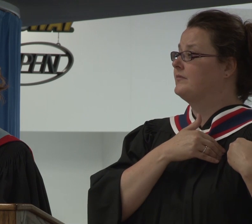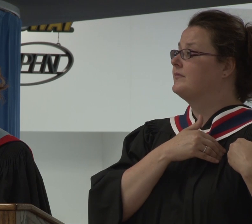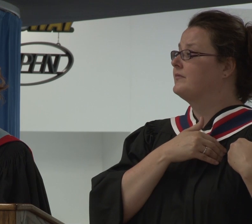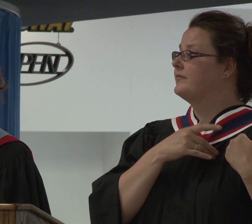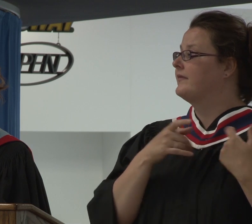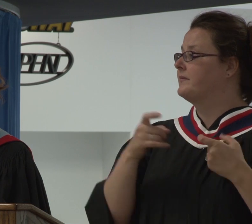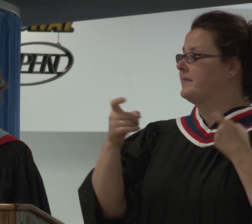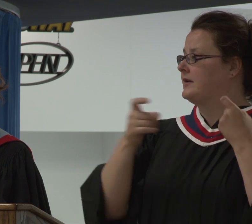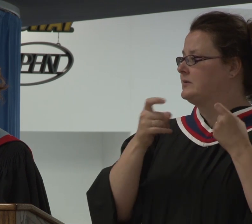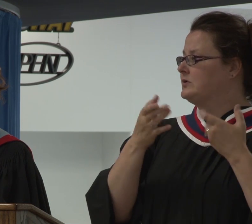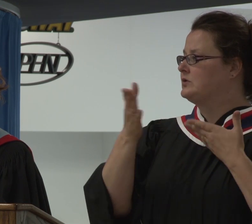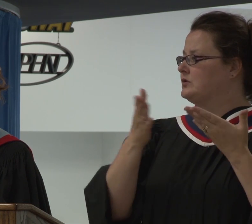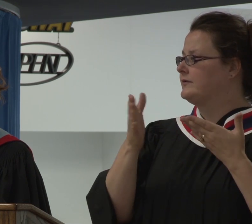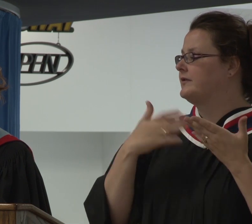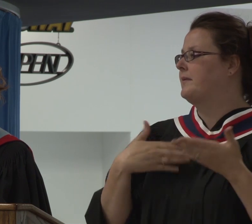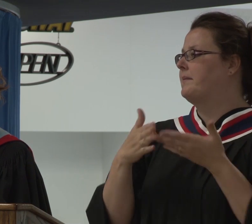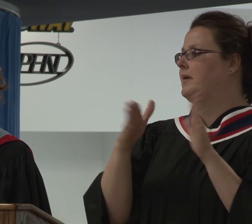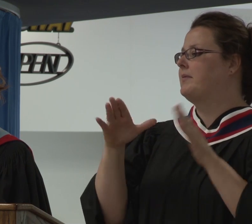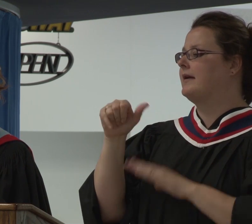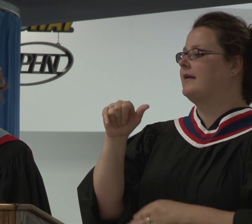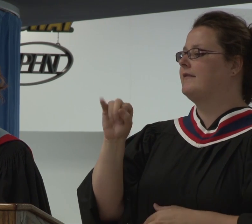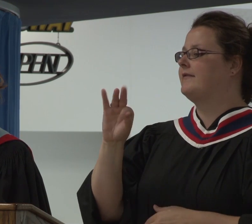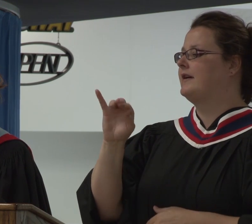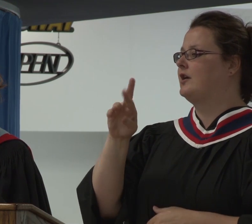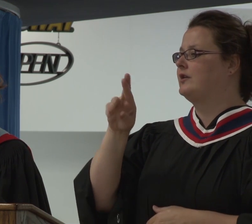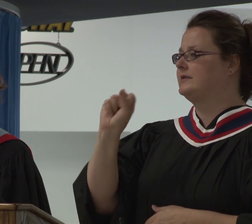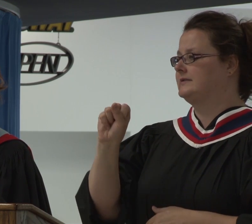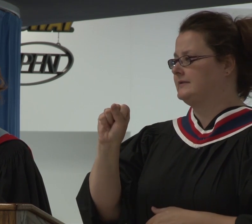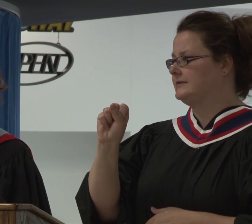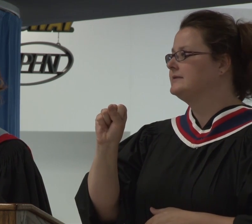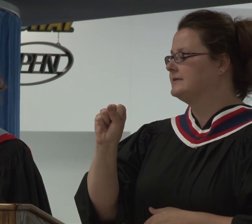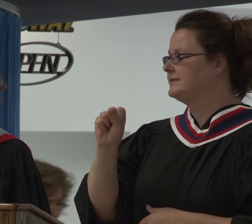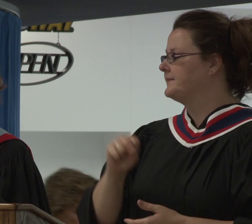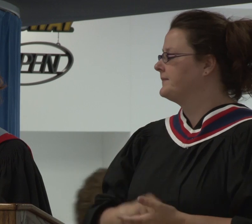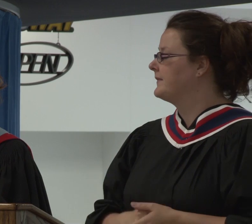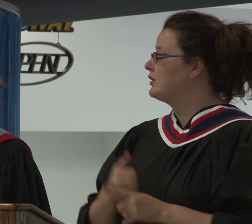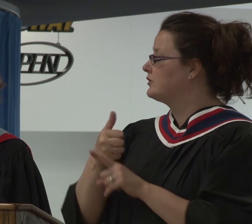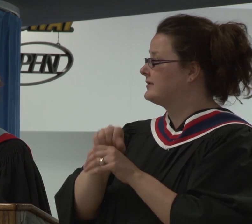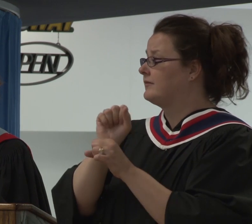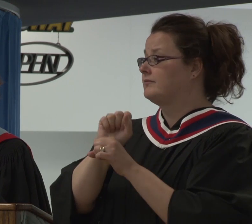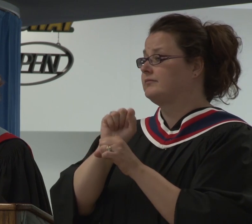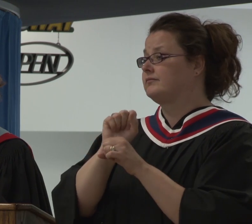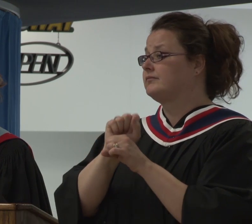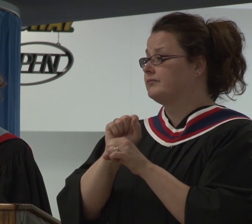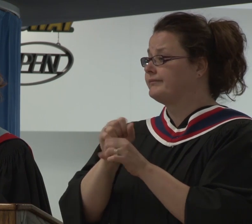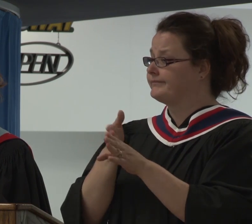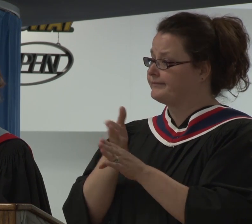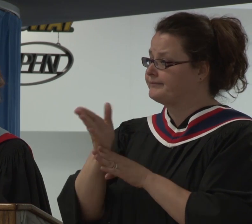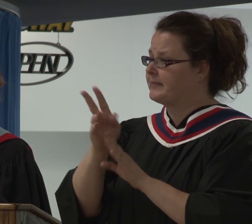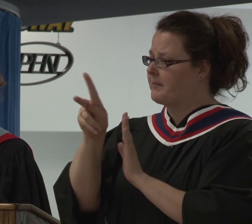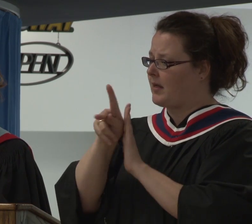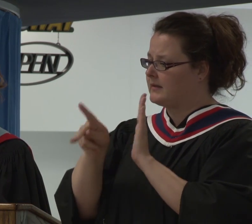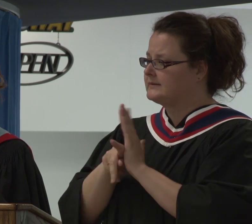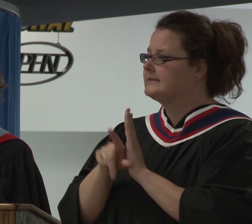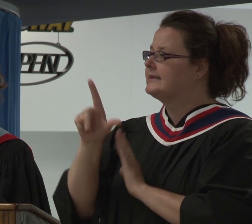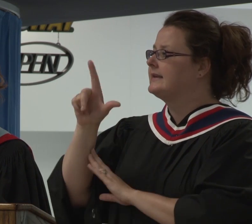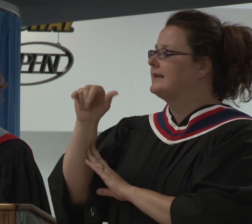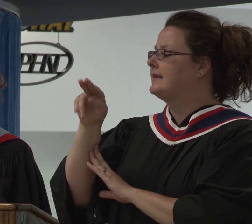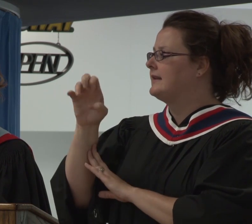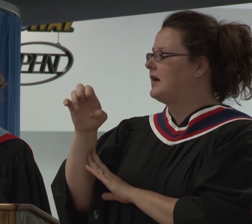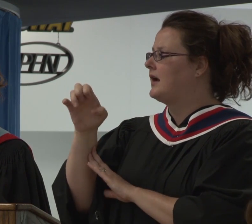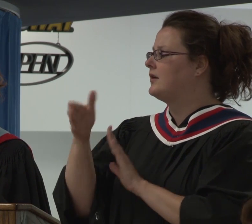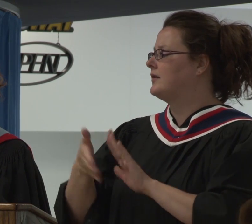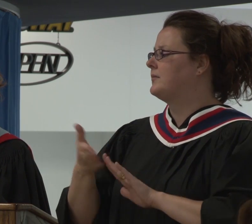management services as well as public affairs and ministerial services. She has worked extensively in policy and line operations